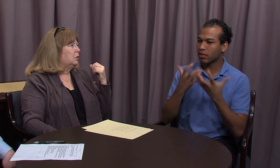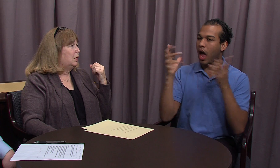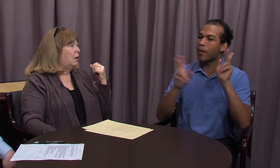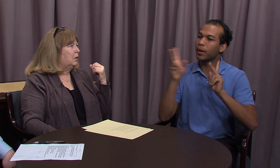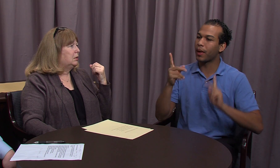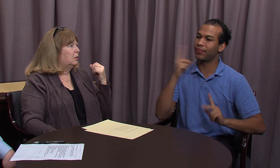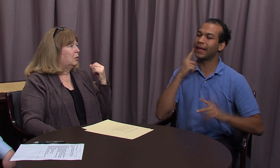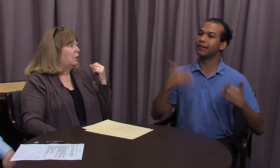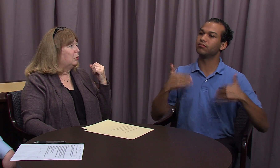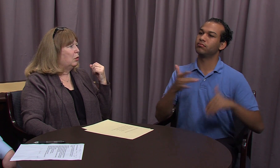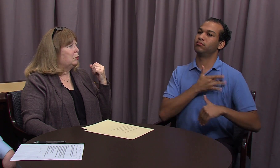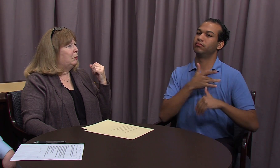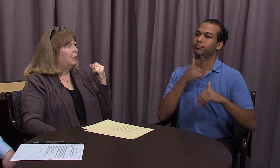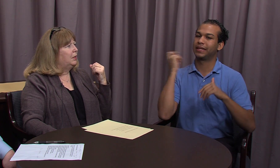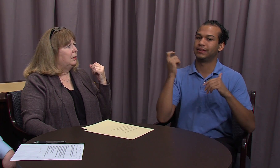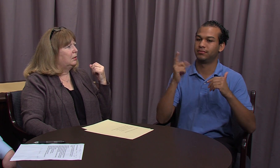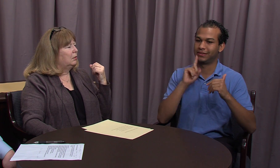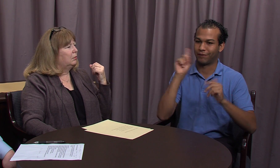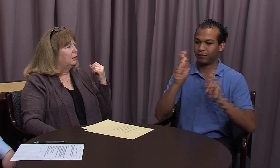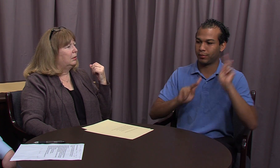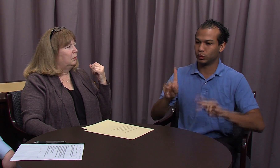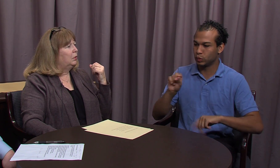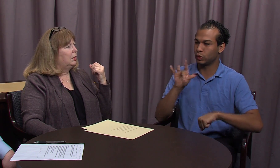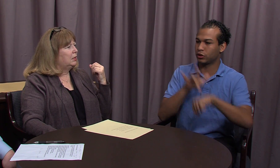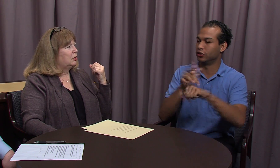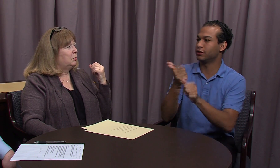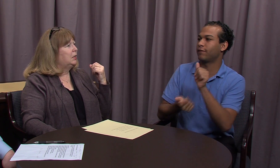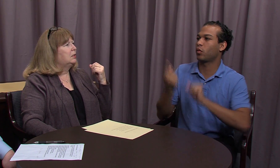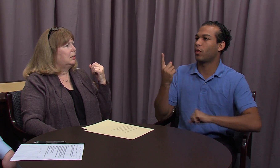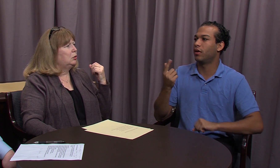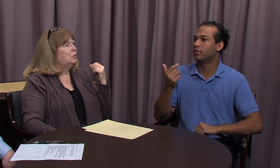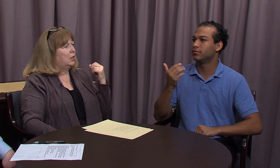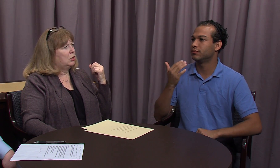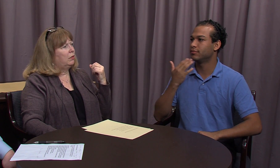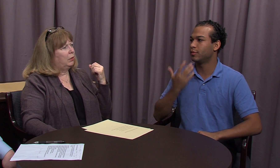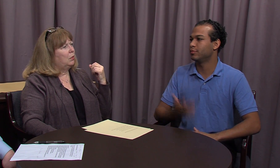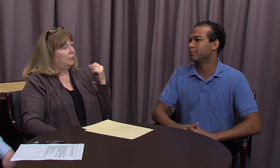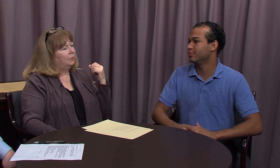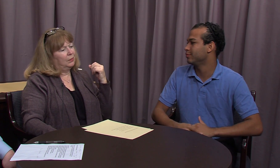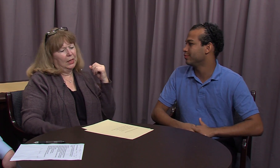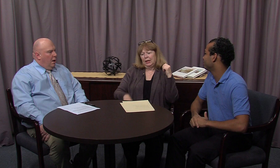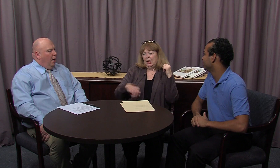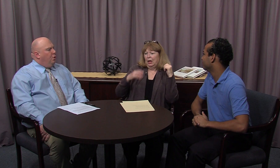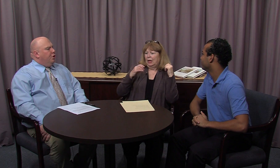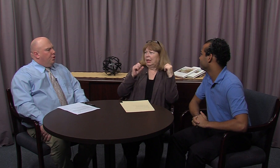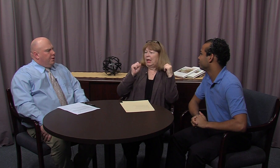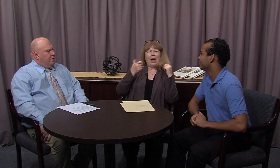now, as it grows, people think that they really touch because they do touch everyone. How old are you, Chris?